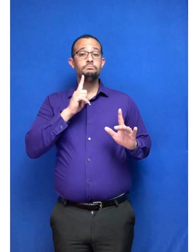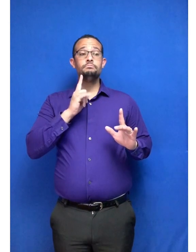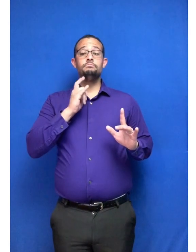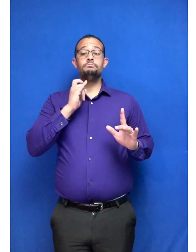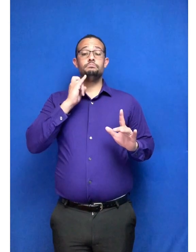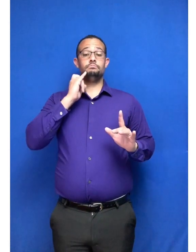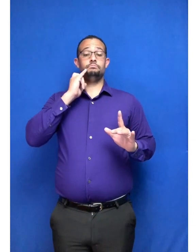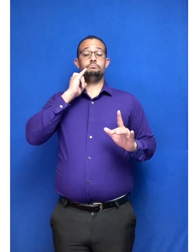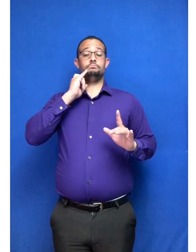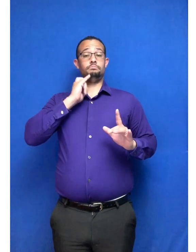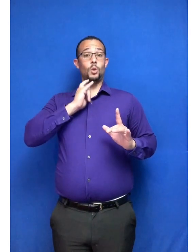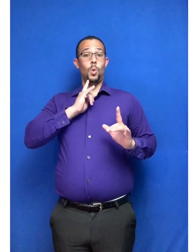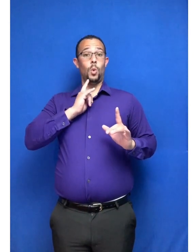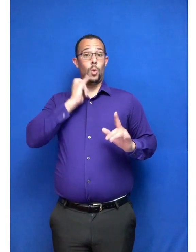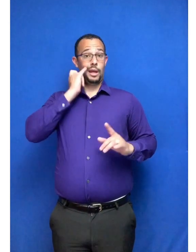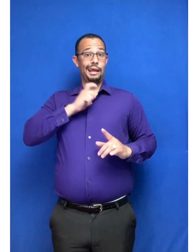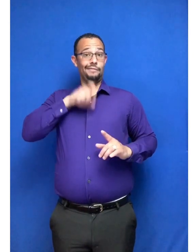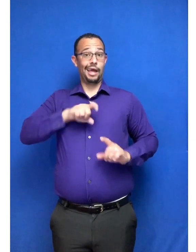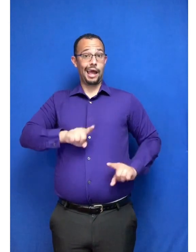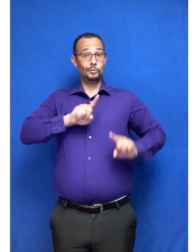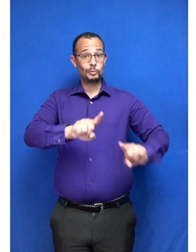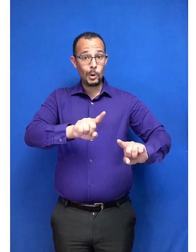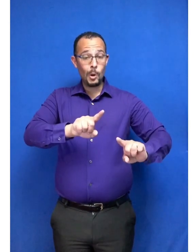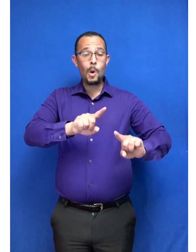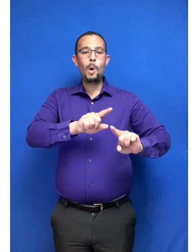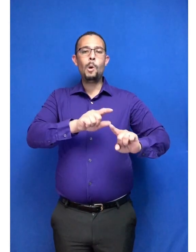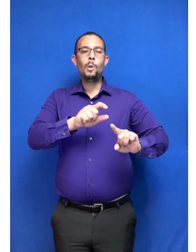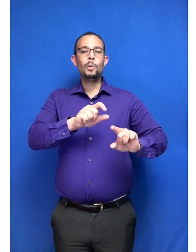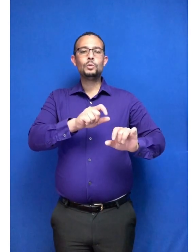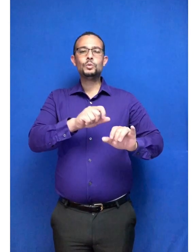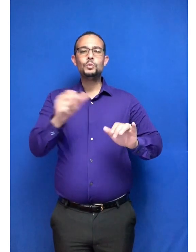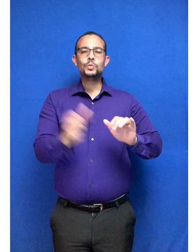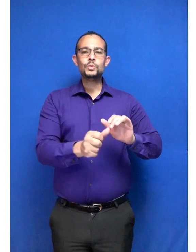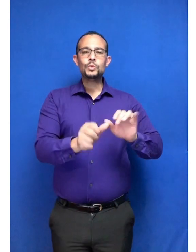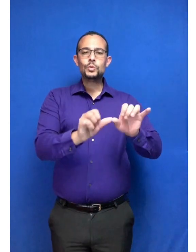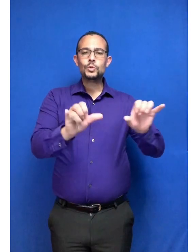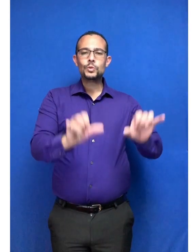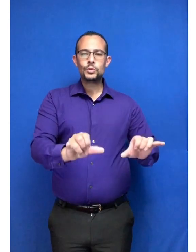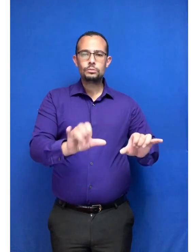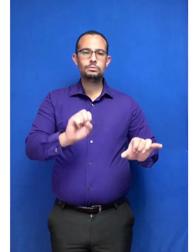While you are at the shelter, it is important that you take precautions